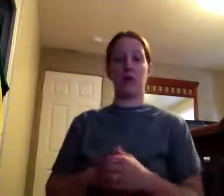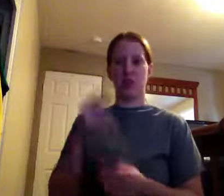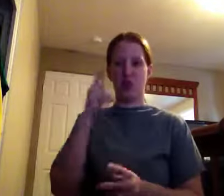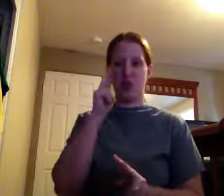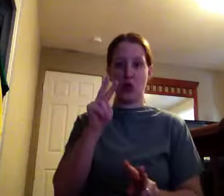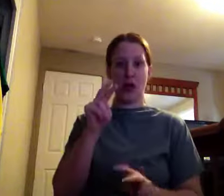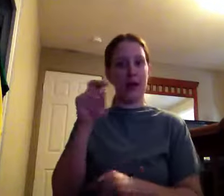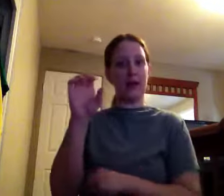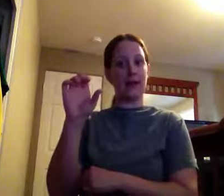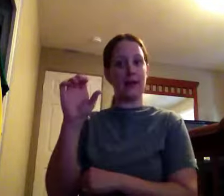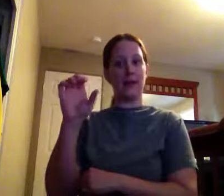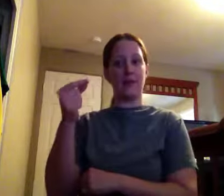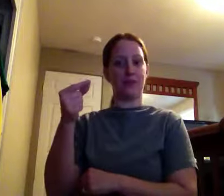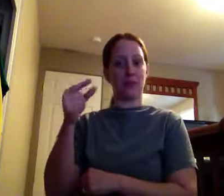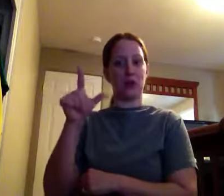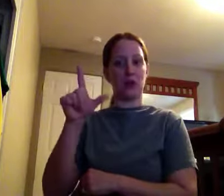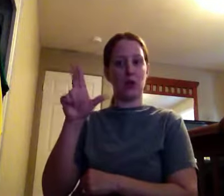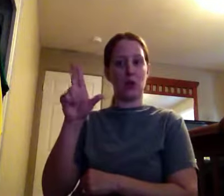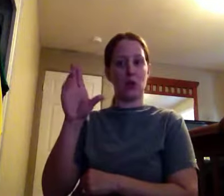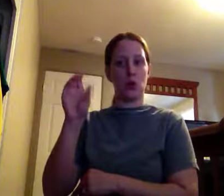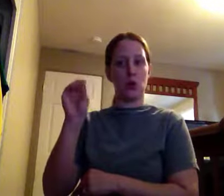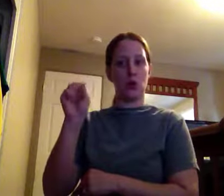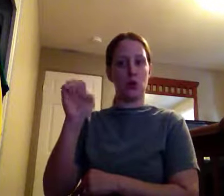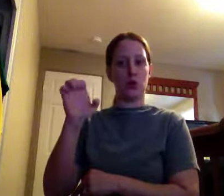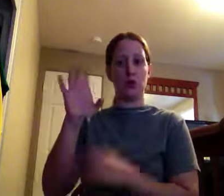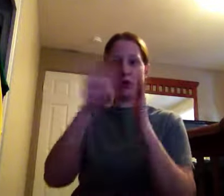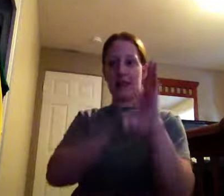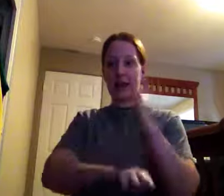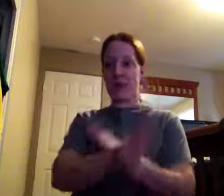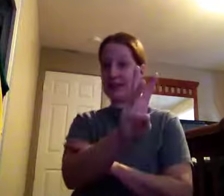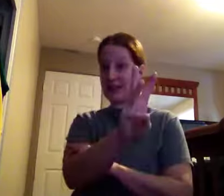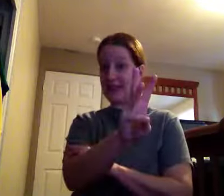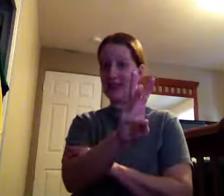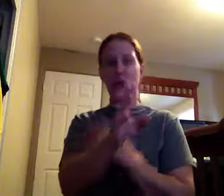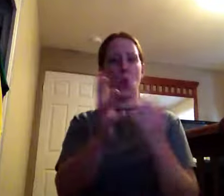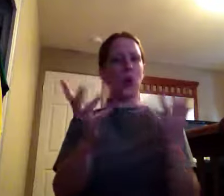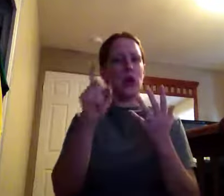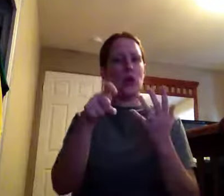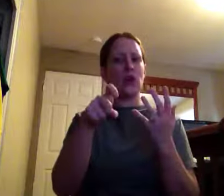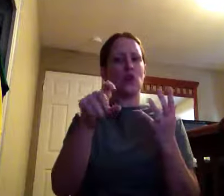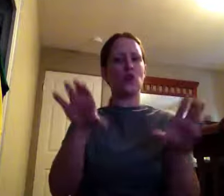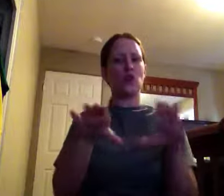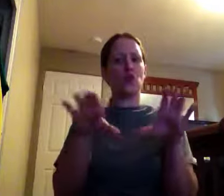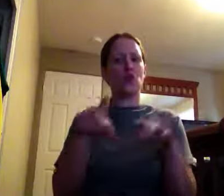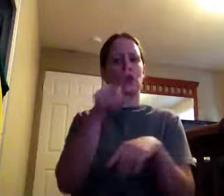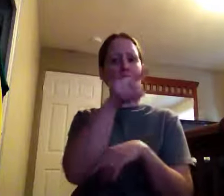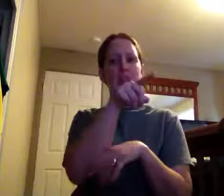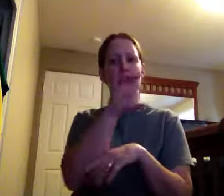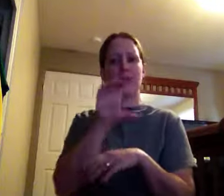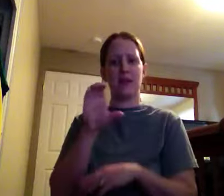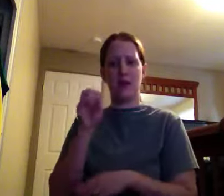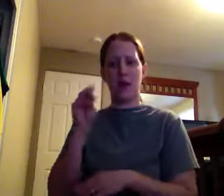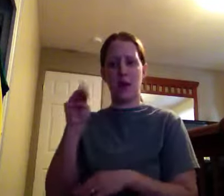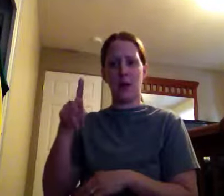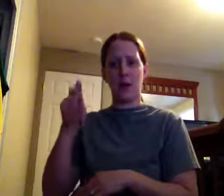out. What would you have to do to this compound right here to simplify it? Well, you take out a 4, and you would end up